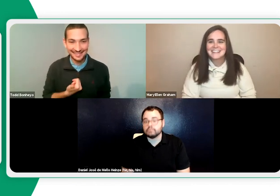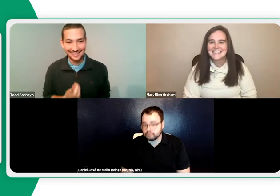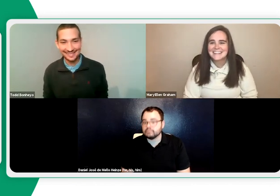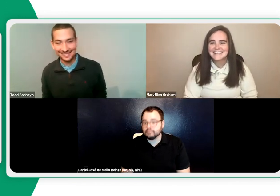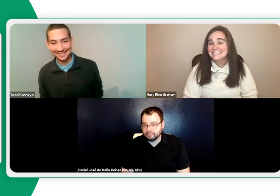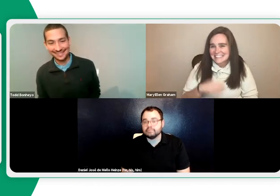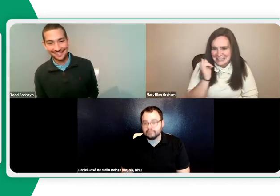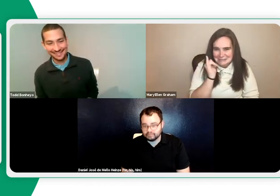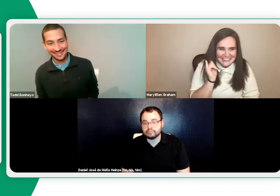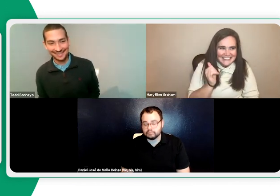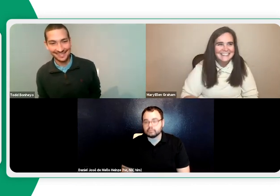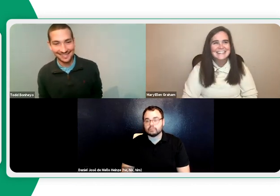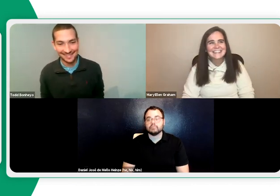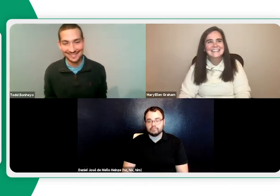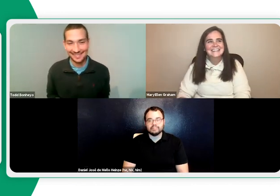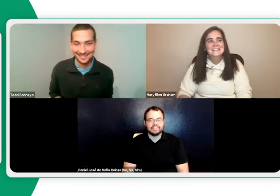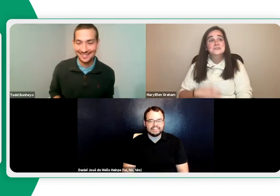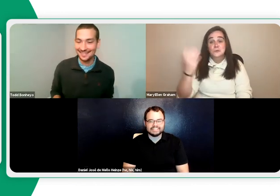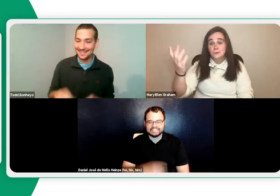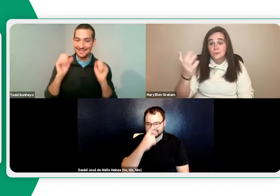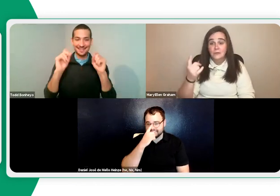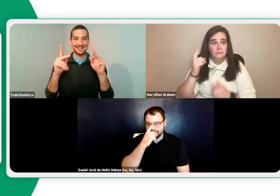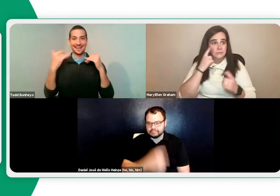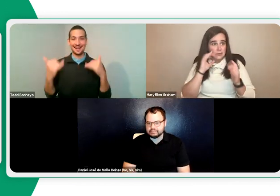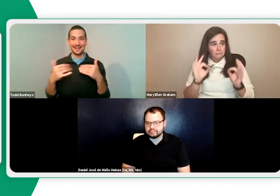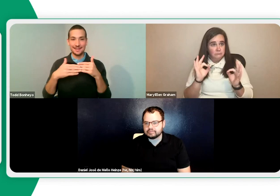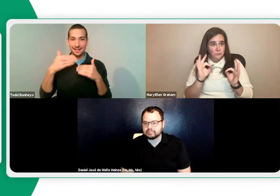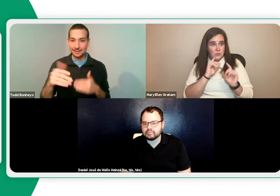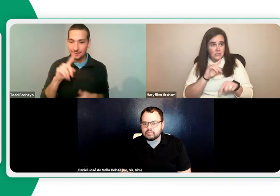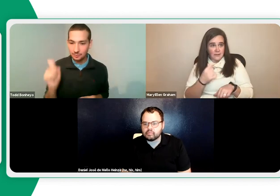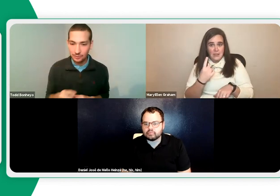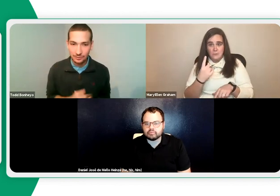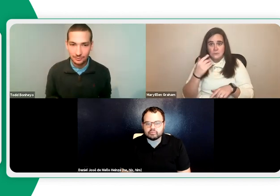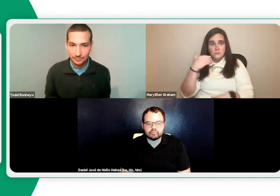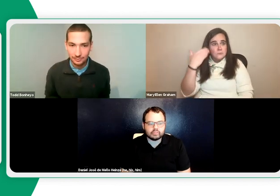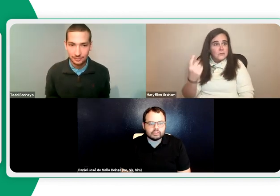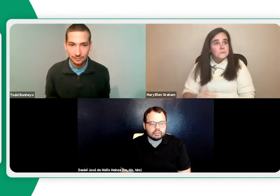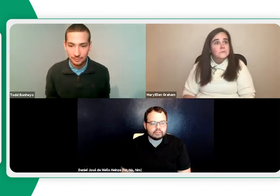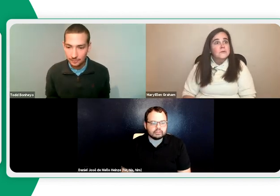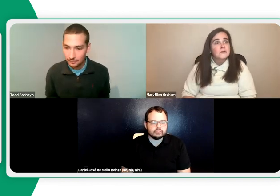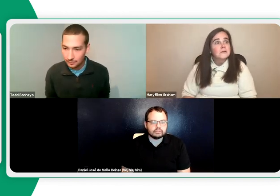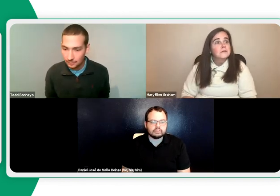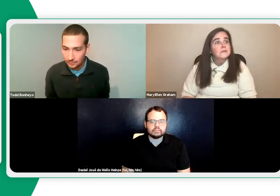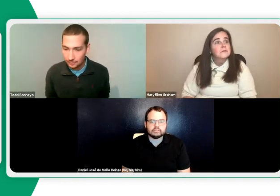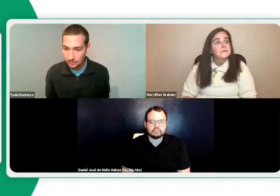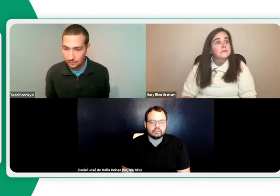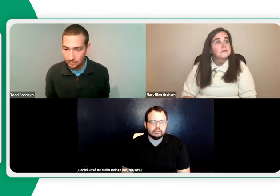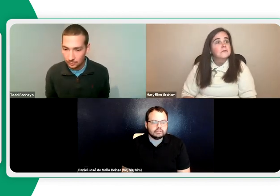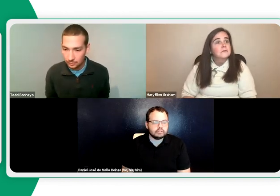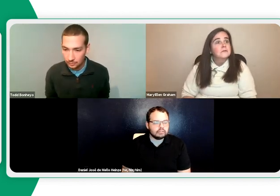would like to join and take the budget challenge program themselves. Todd says, I know I would join. Me too, says Mary Ellen. Okay. We're moving on to the